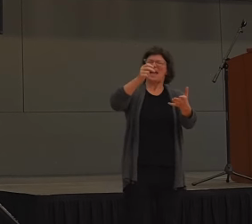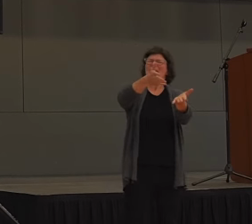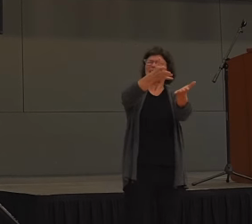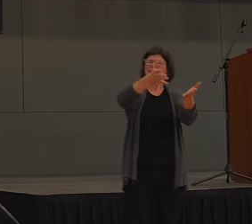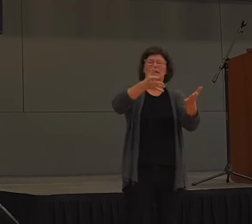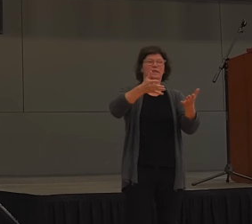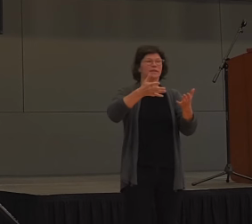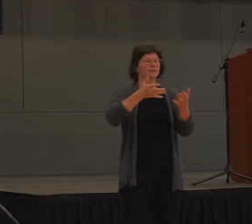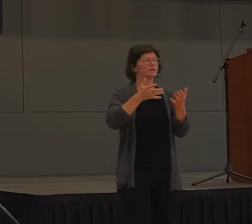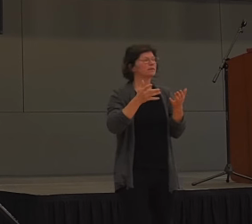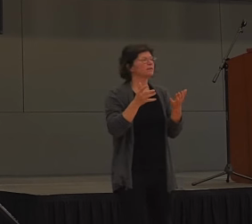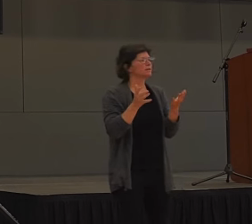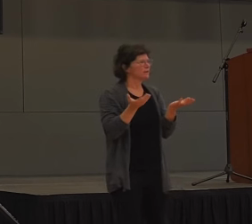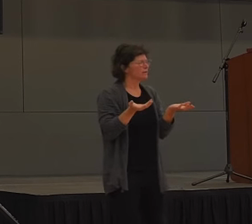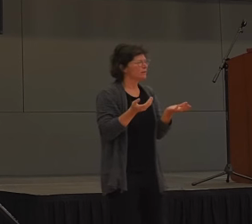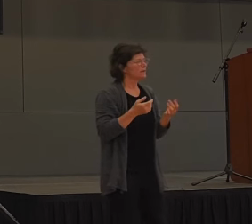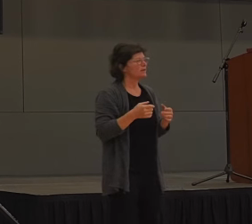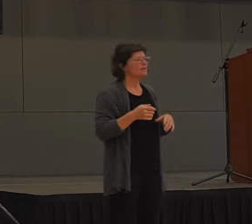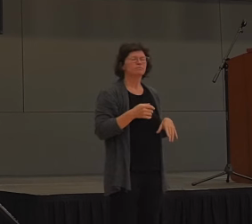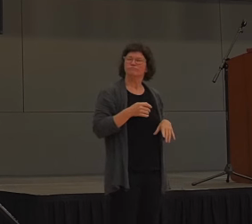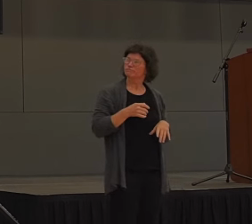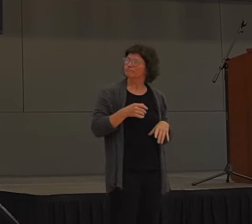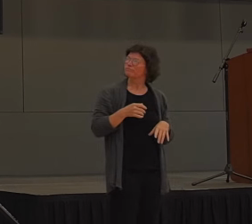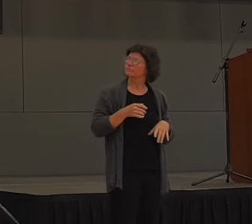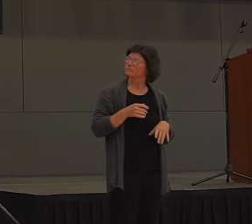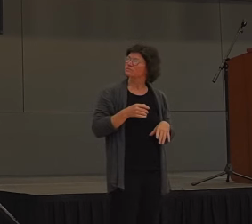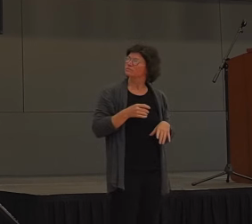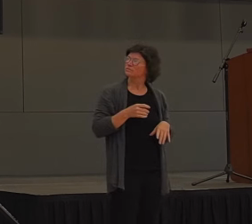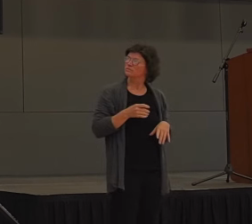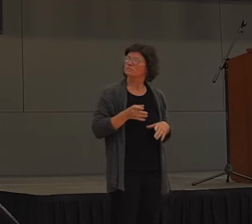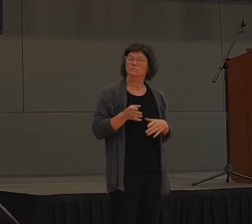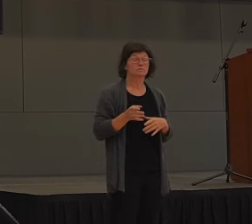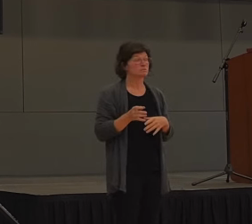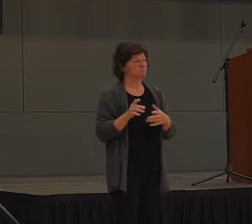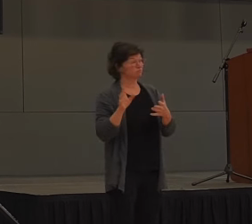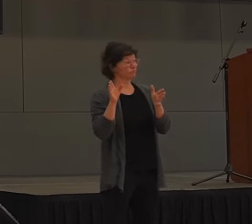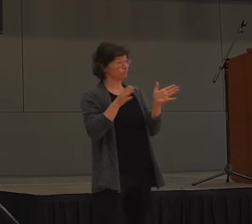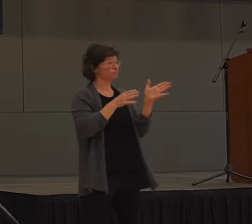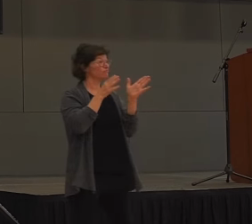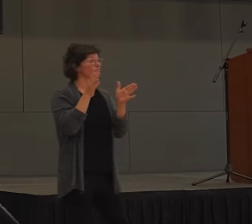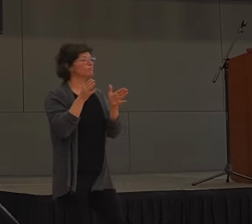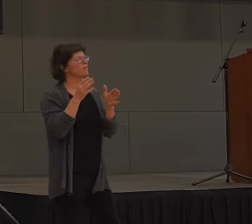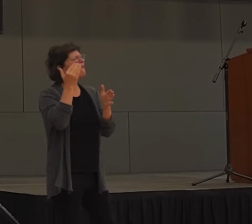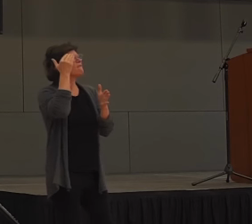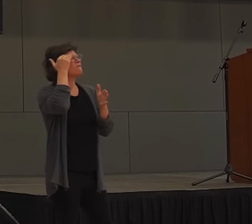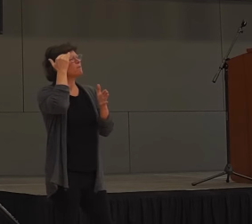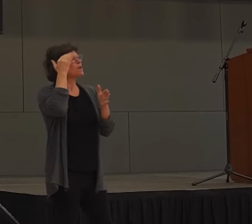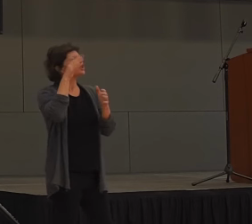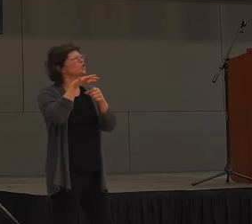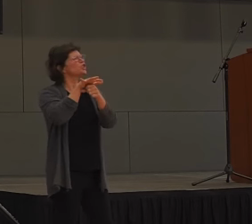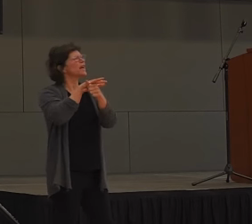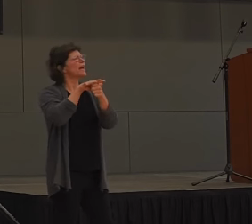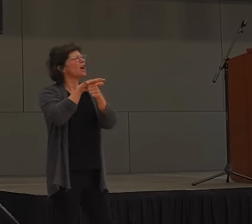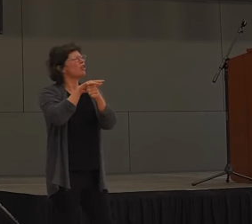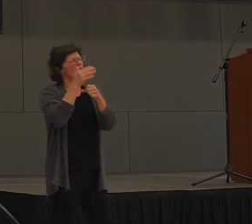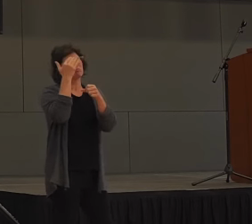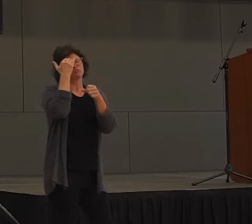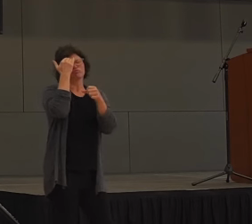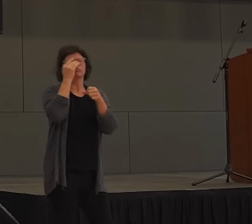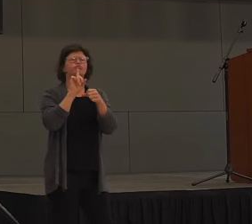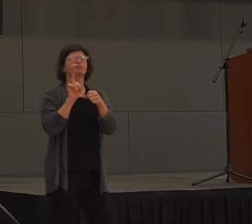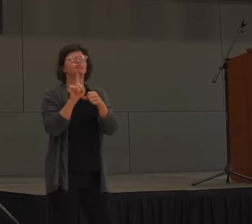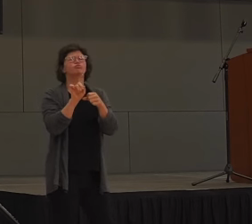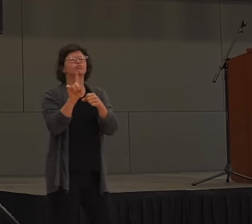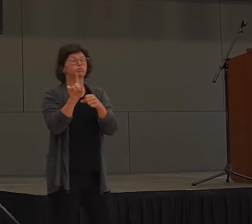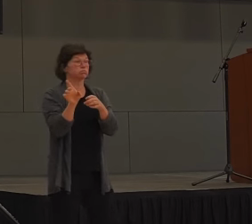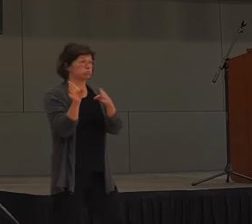around familiar territory as compared to getting lost in familiar territory. If any of you saw